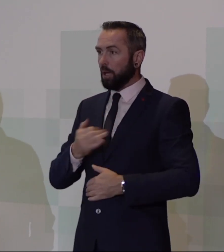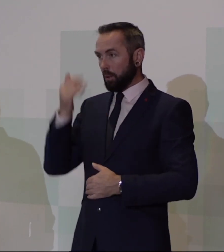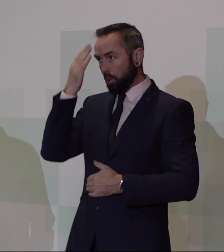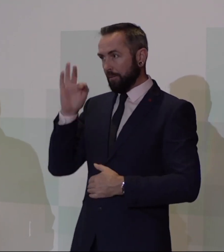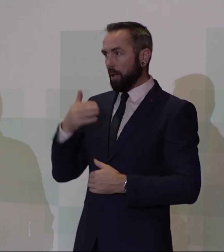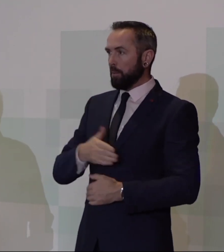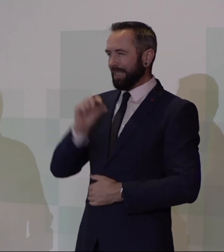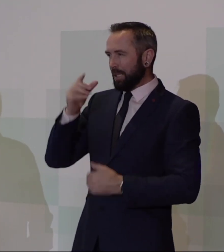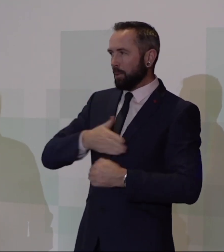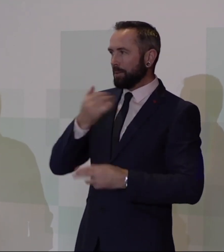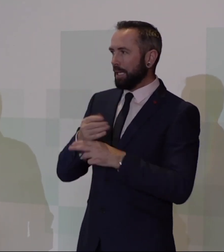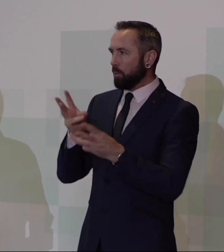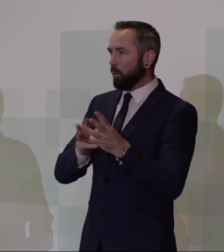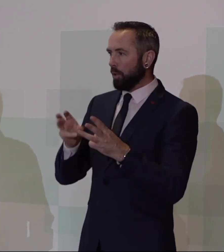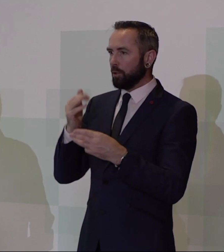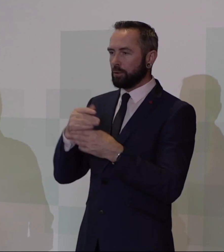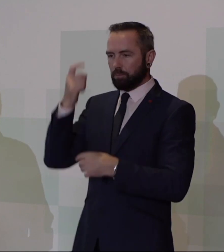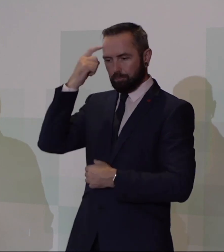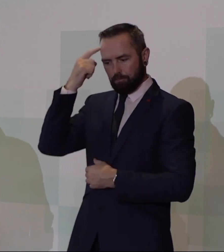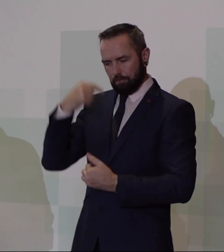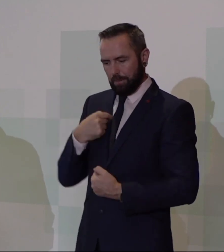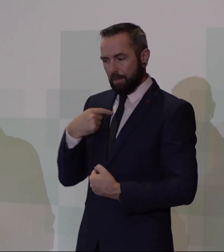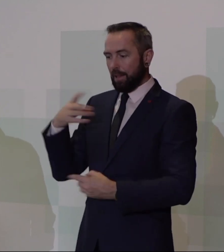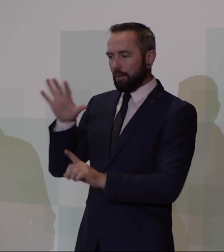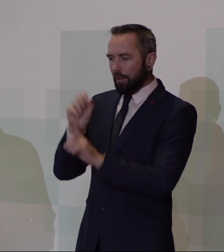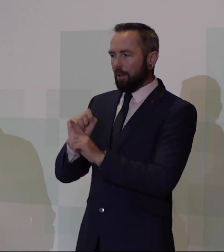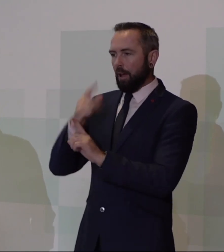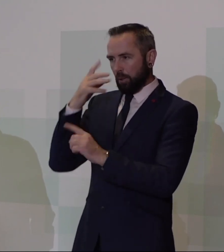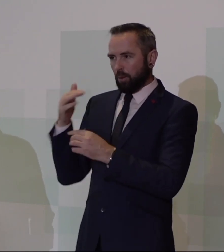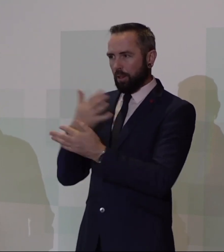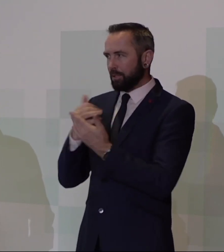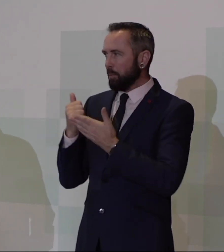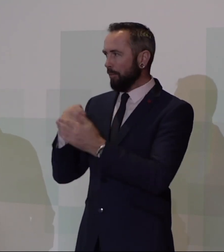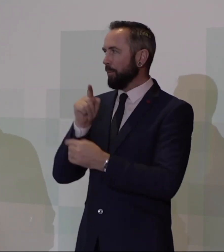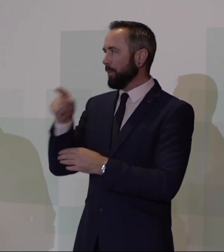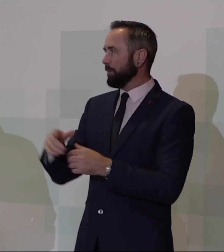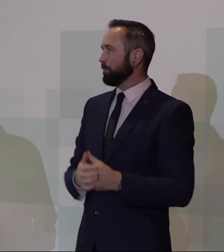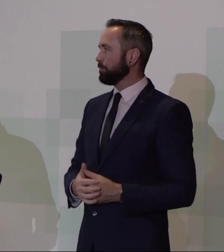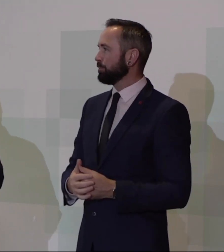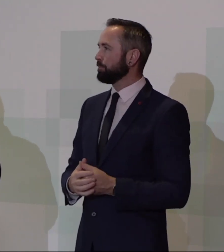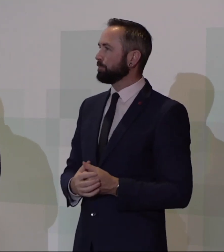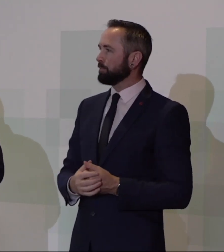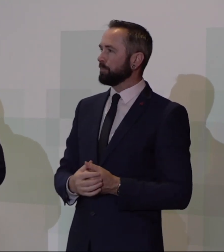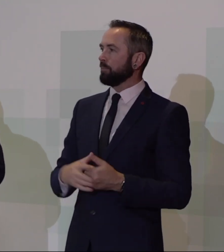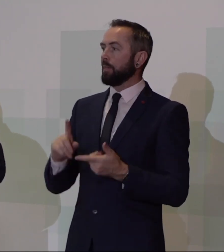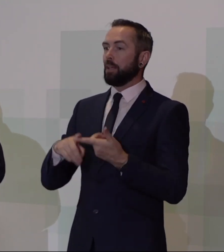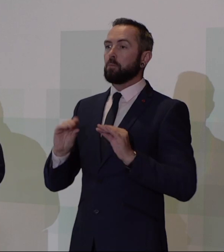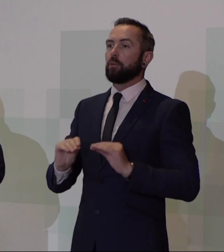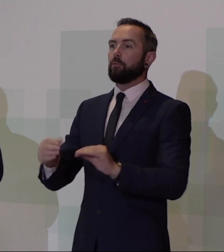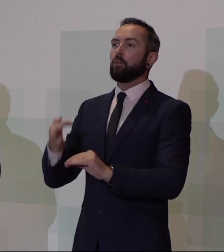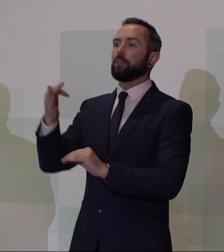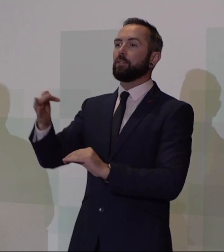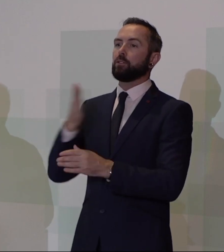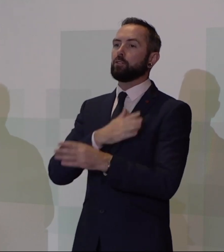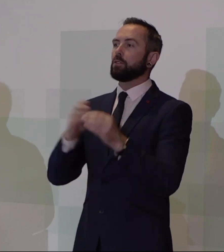something in work or something was bothering me, they'd be quick to pick up on it, and I know I would get that support from them. I suppose going forward into the future, finally,